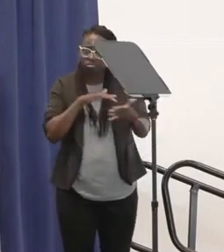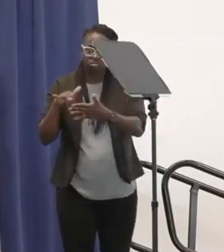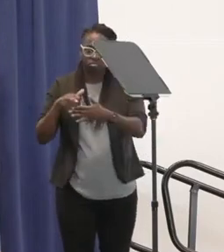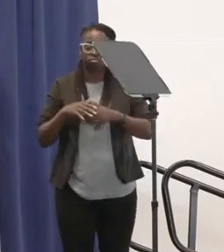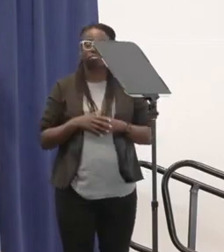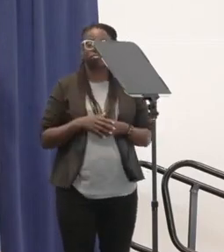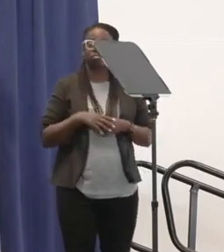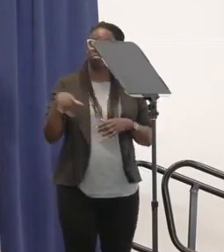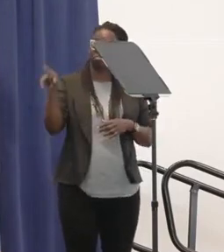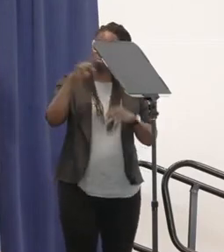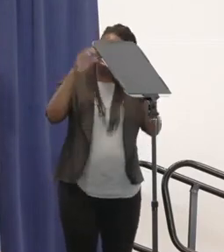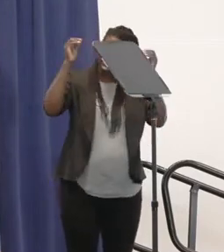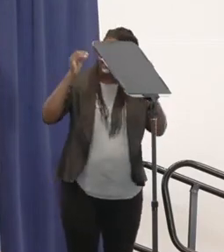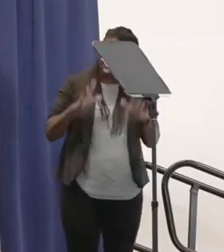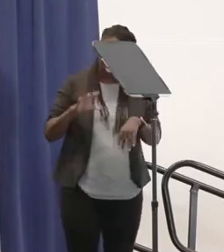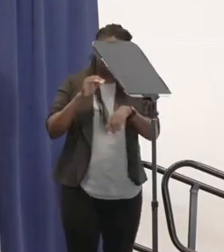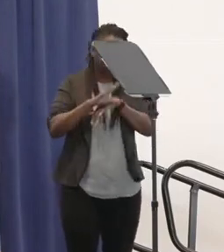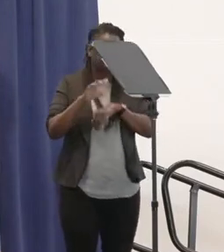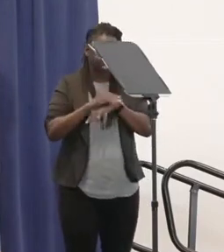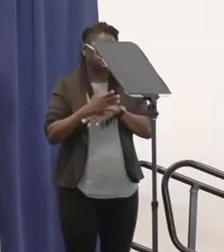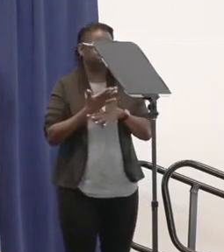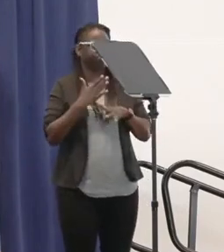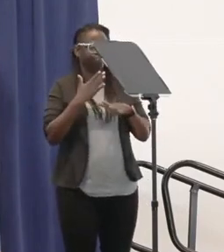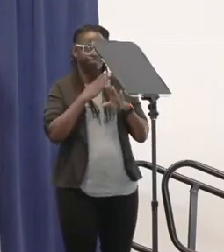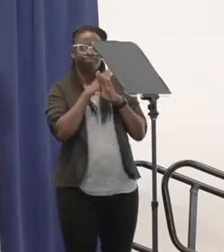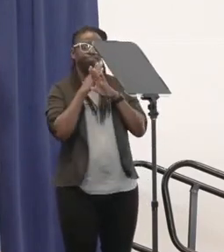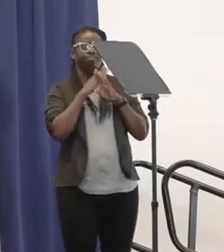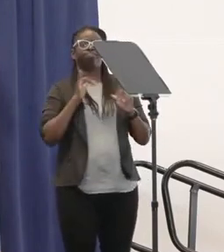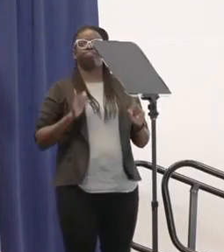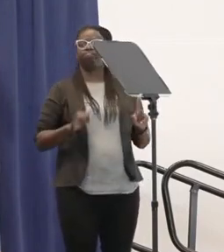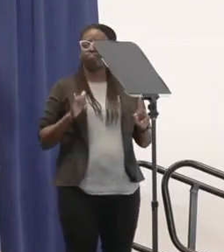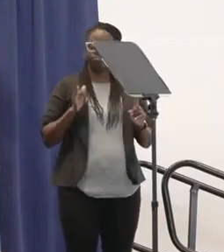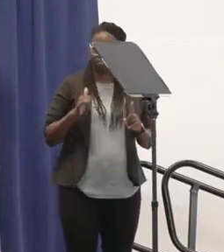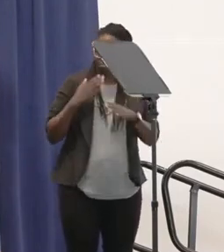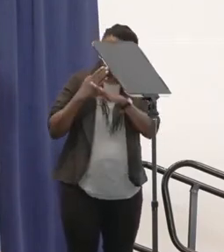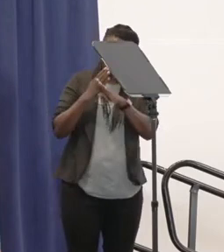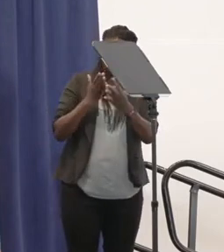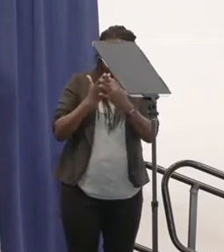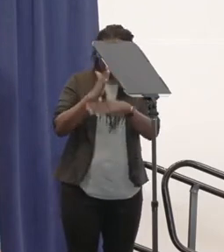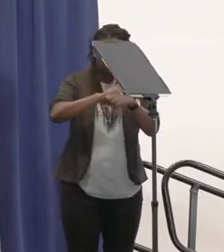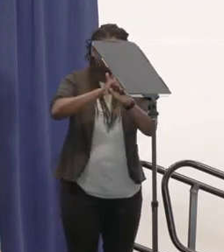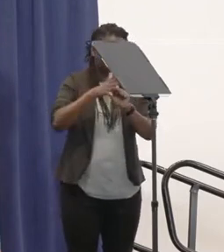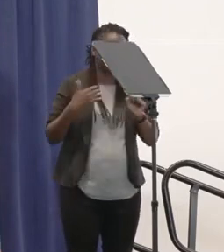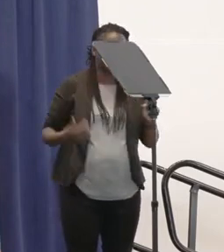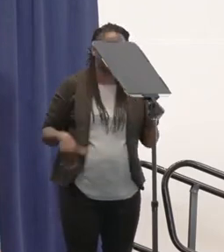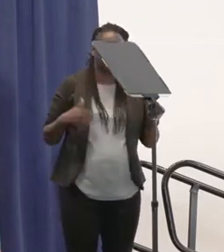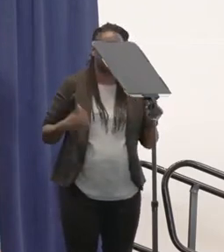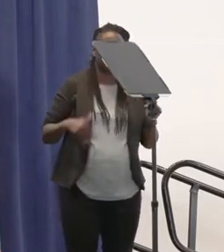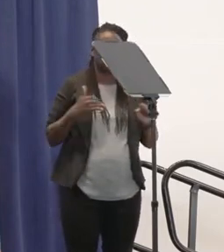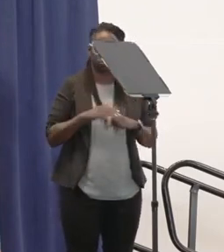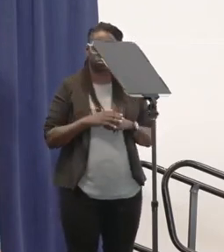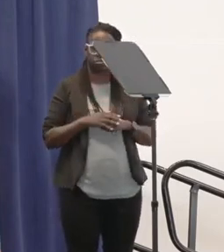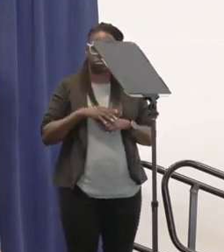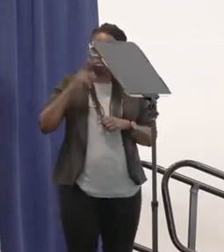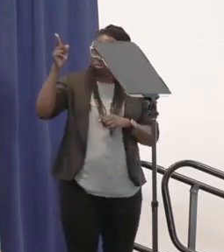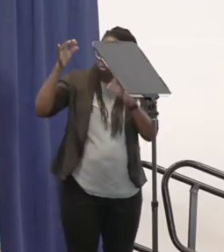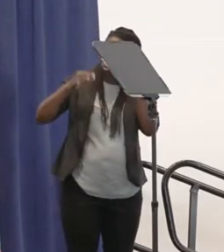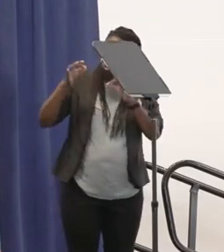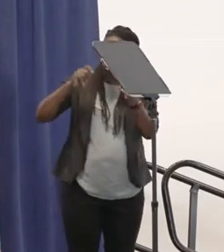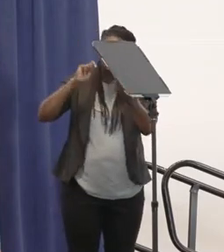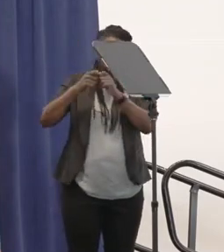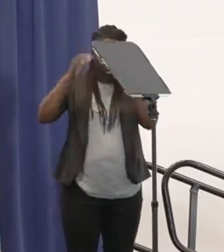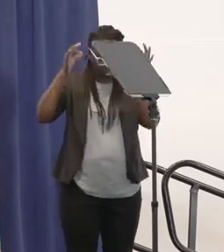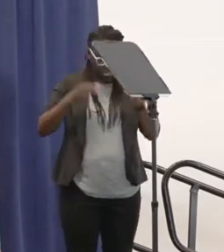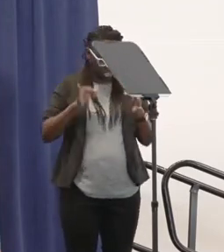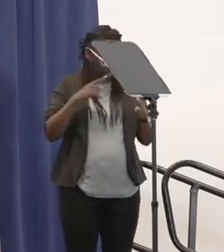confront barriers coming through a pandemic and then faced with certain court decisions. It can all get